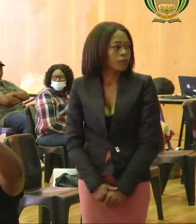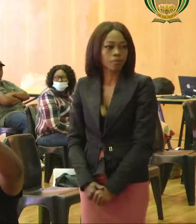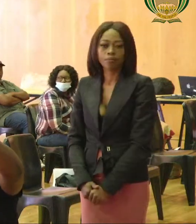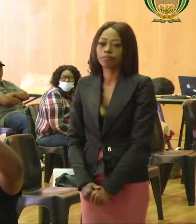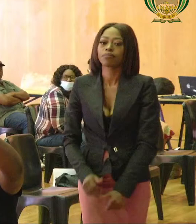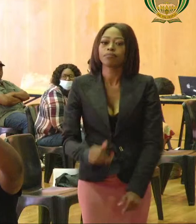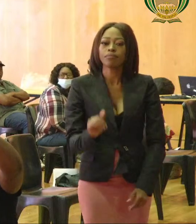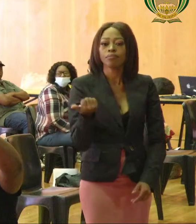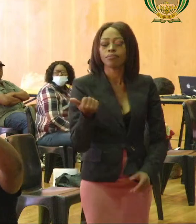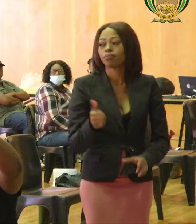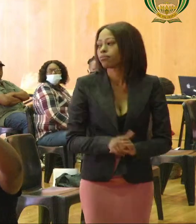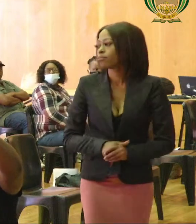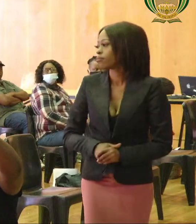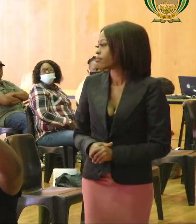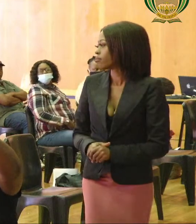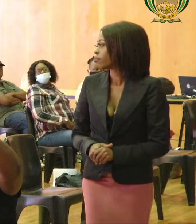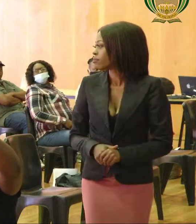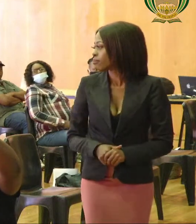Next.